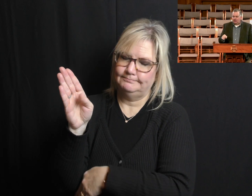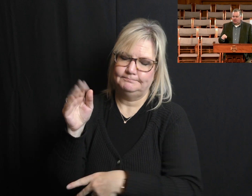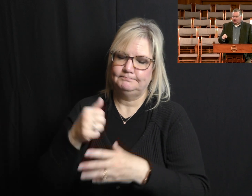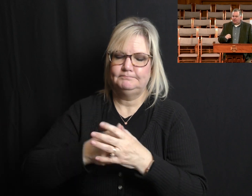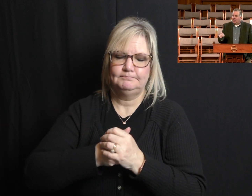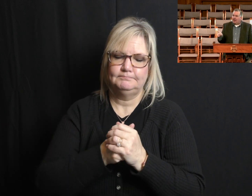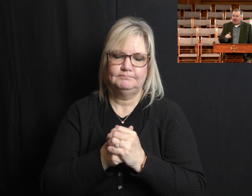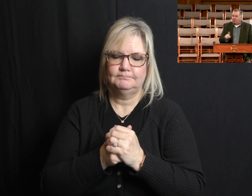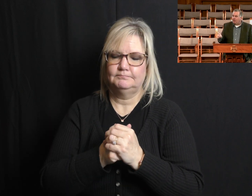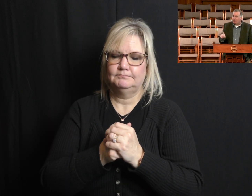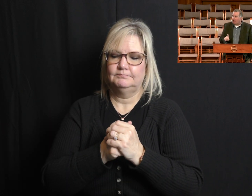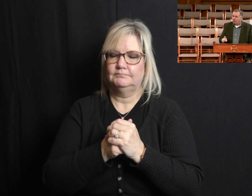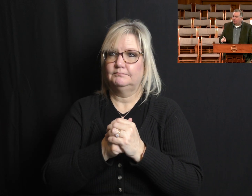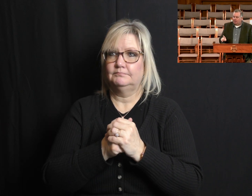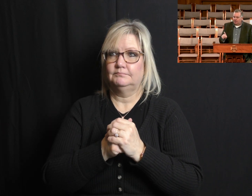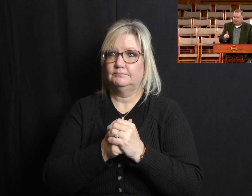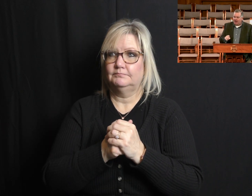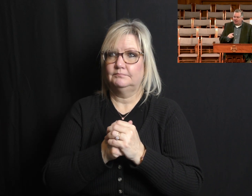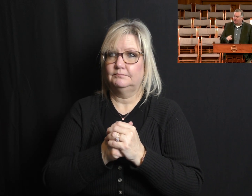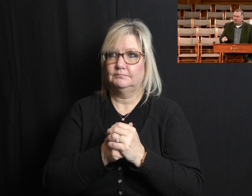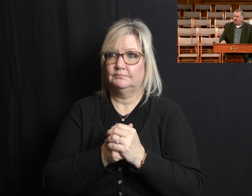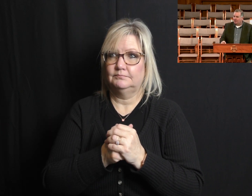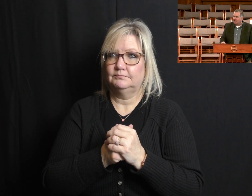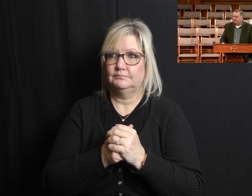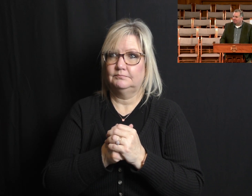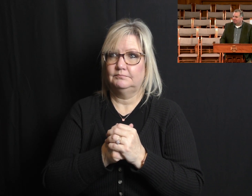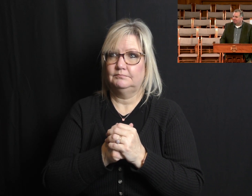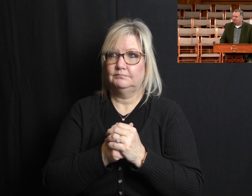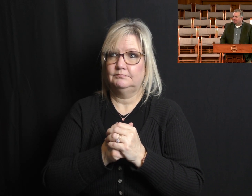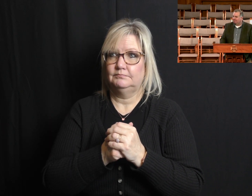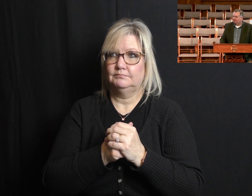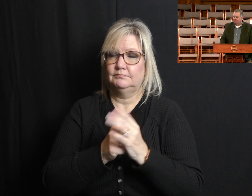Jesus did not have a bit of problem with this man being wealthy.